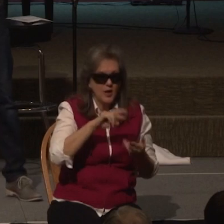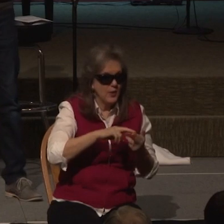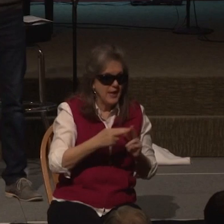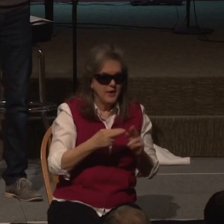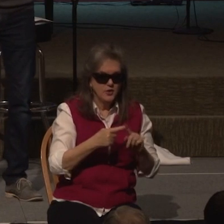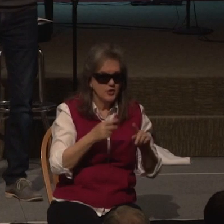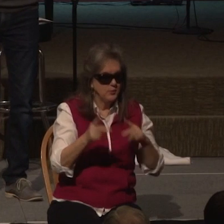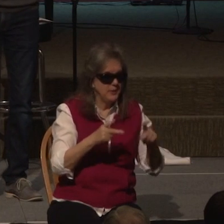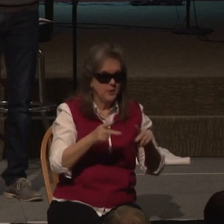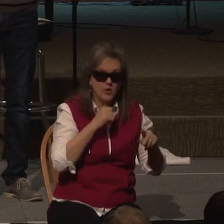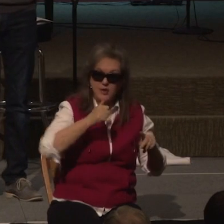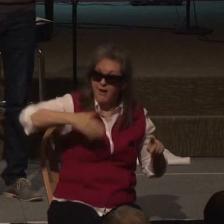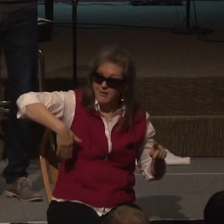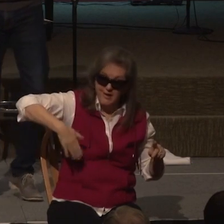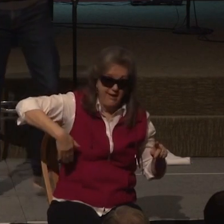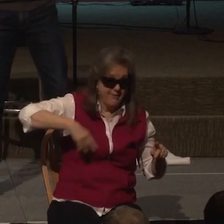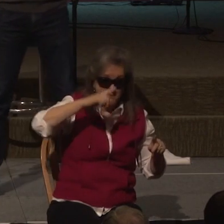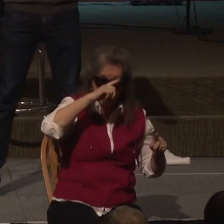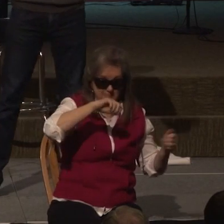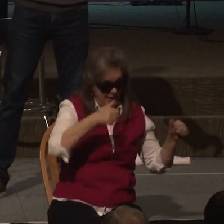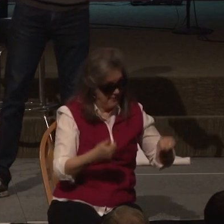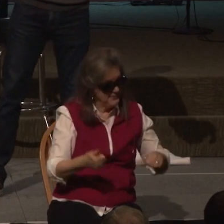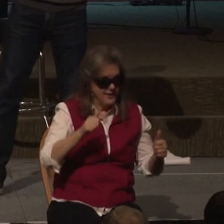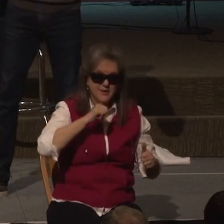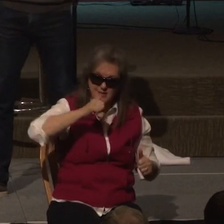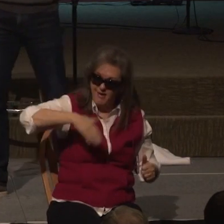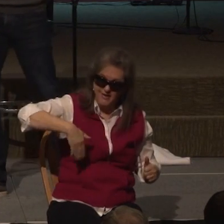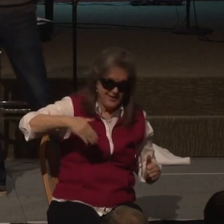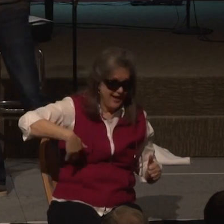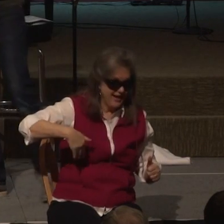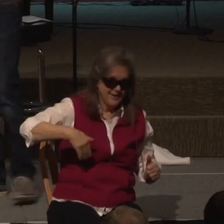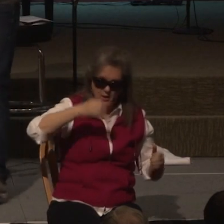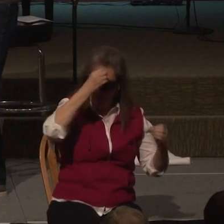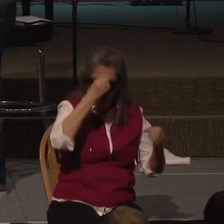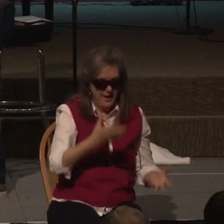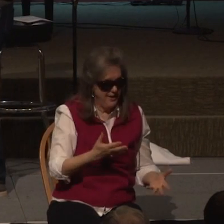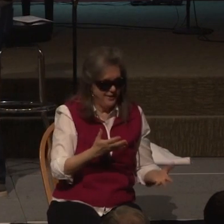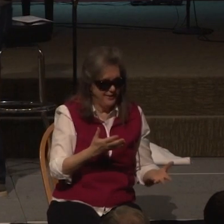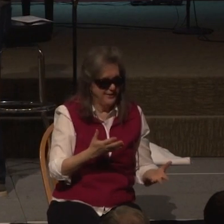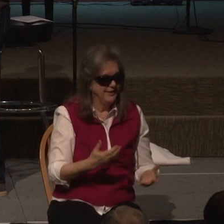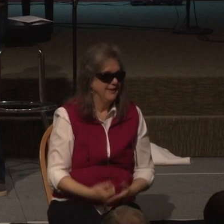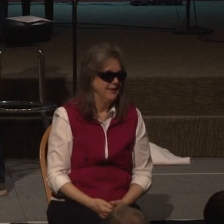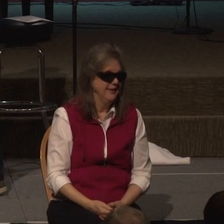to people who have not been baptized, who are not obeying?